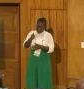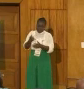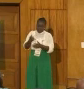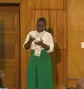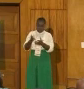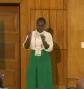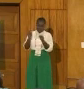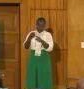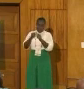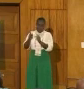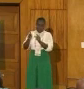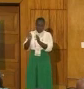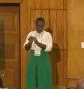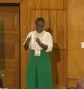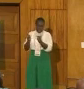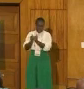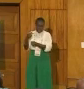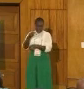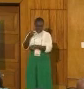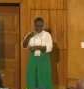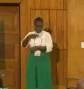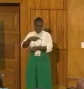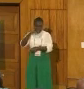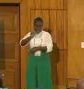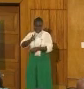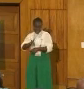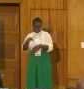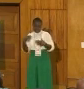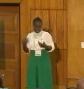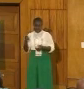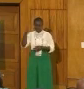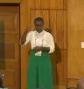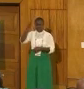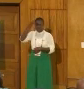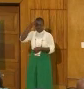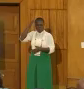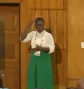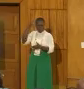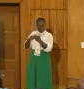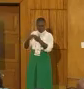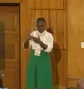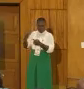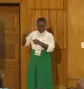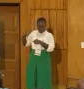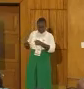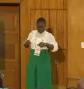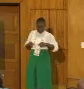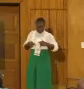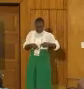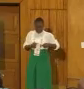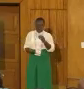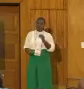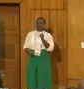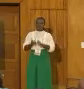very capable of implementing activities on their behalf because they are the ones that knows where it pinches the most. So they should be prioritized